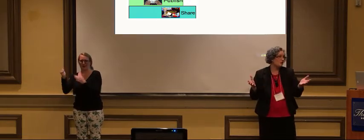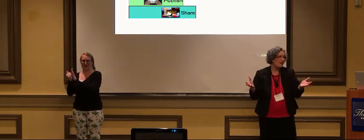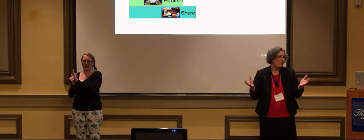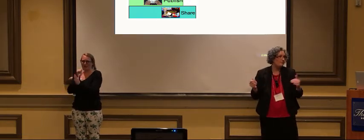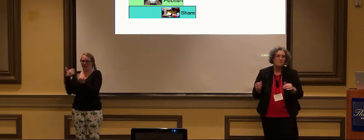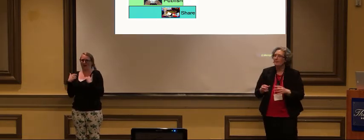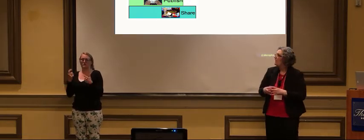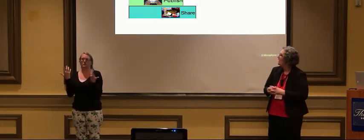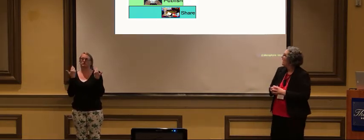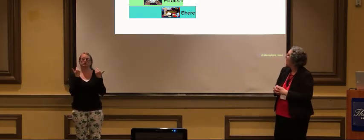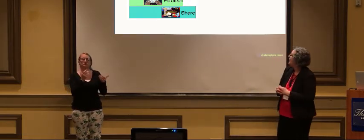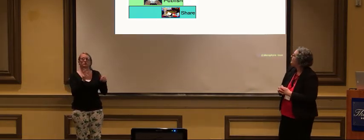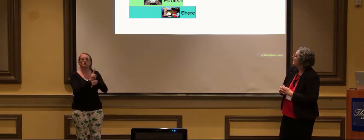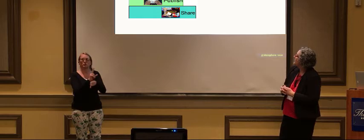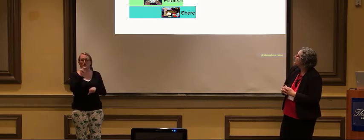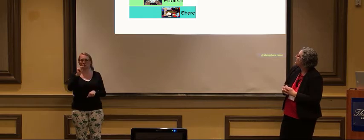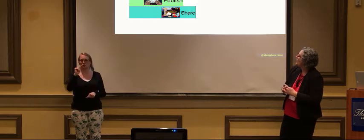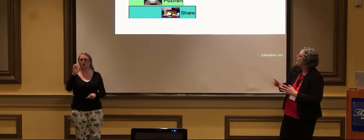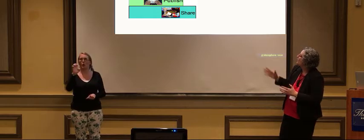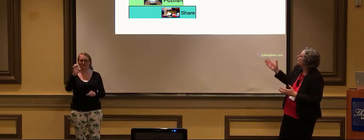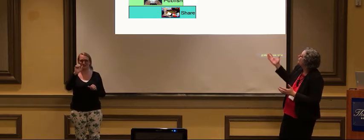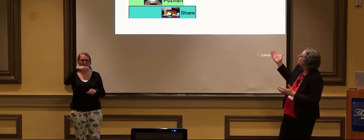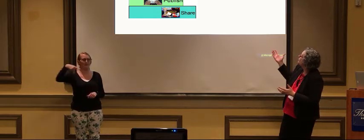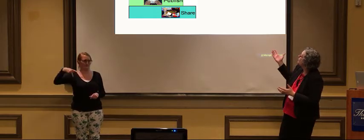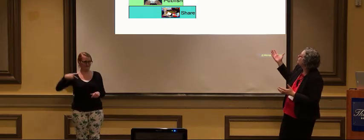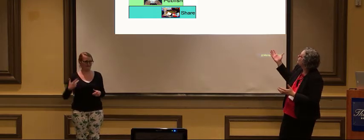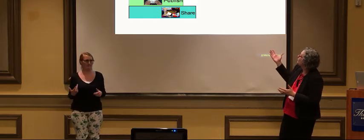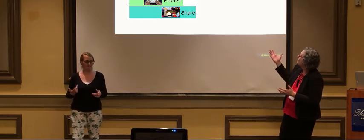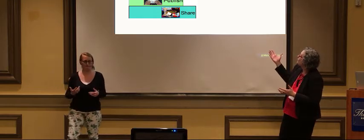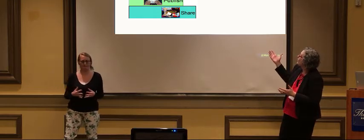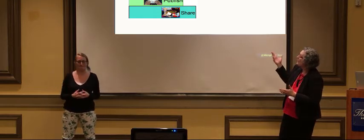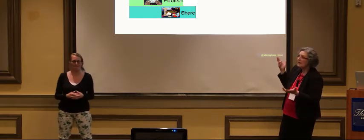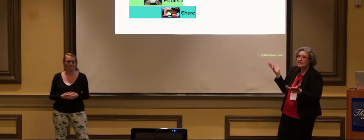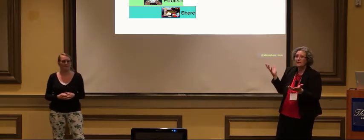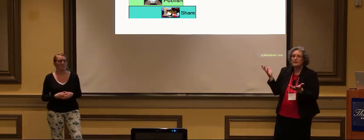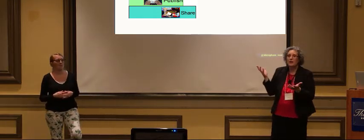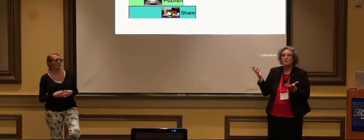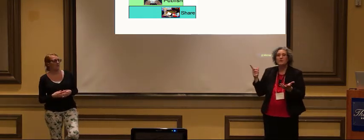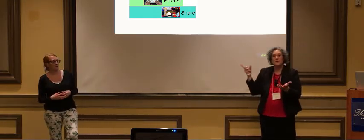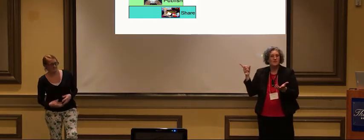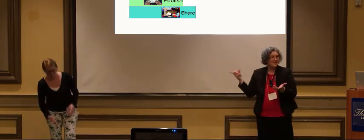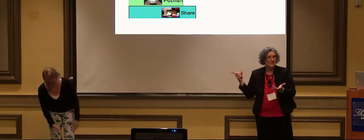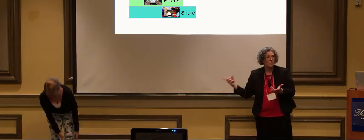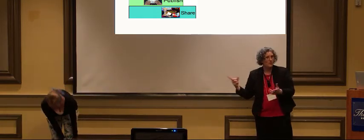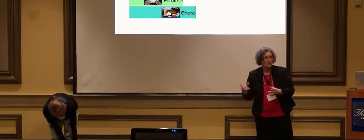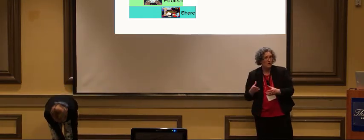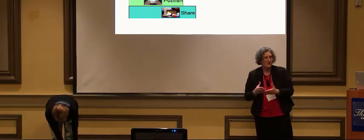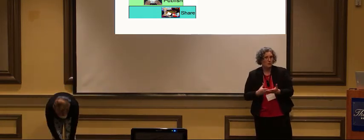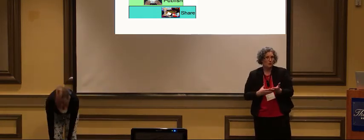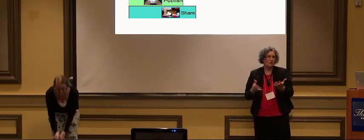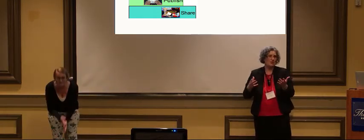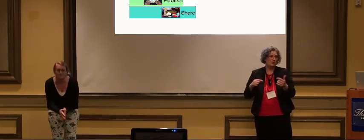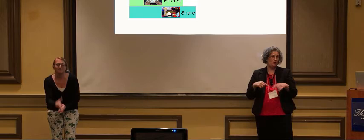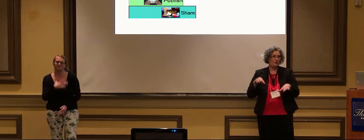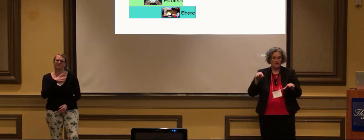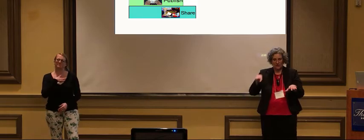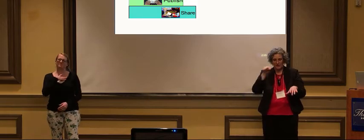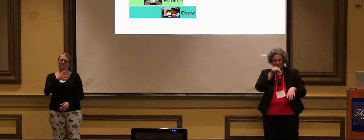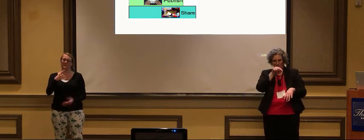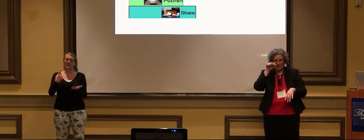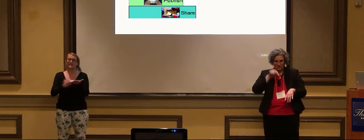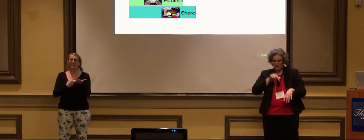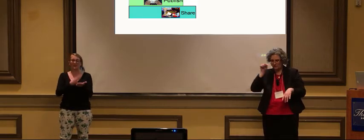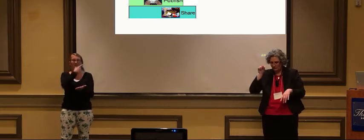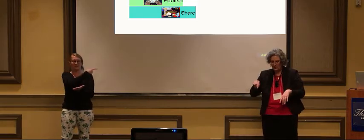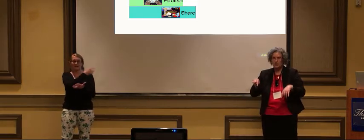used the Notes app. And so I like it. Sometimes this can be the longest portion that you do if your